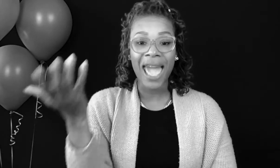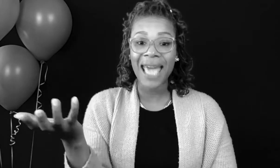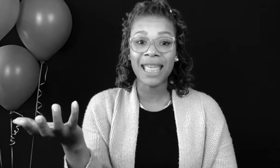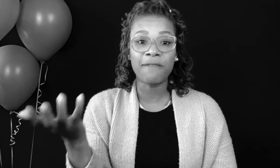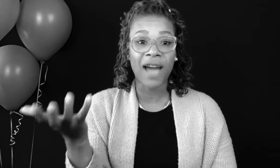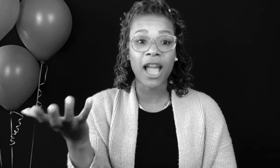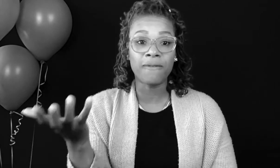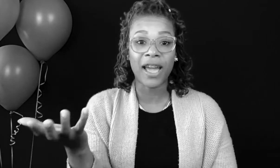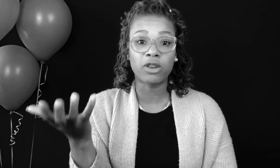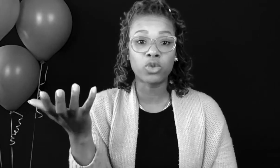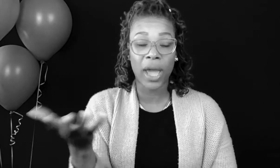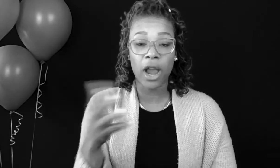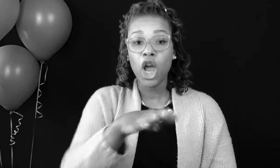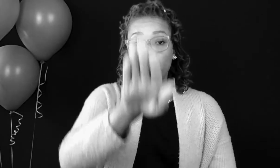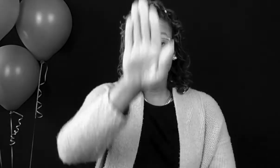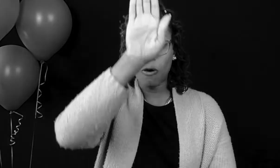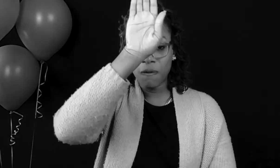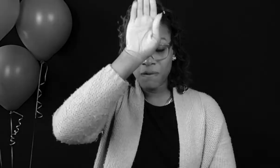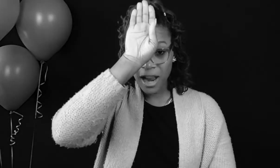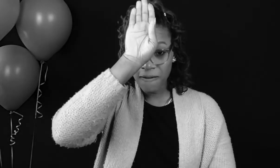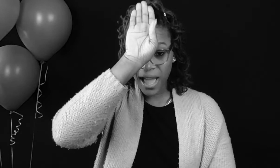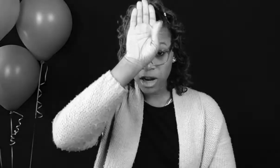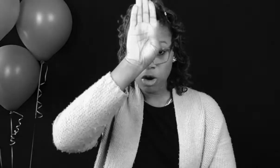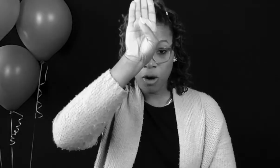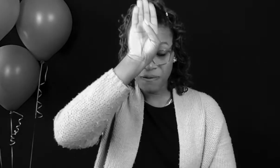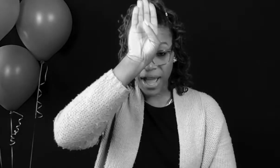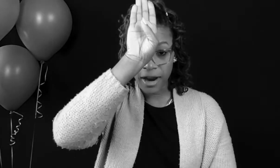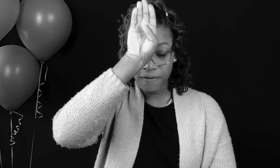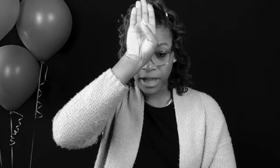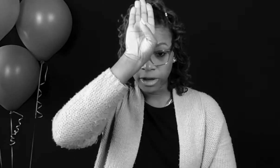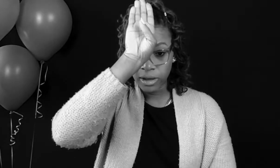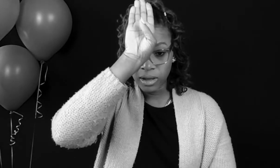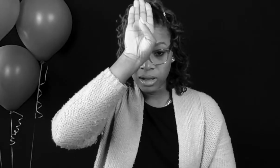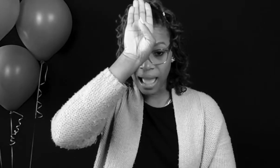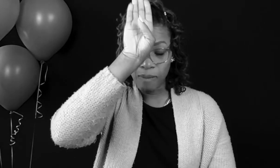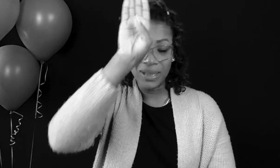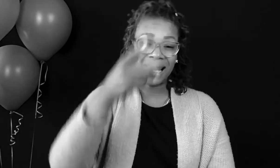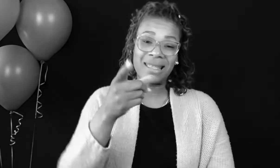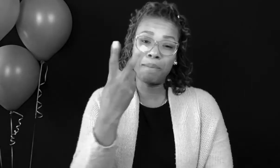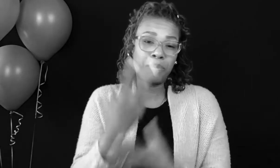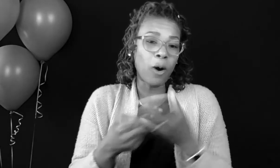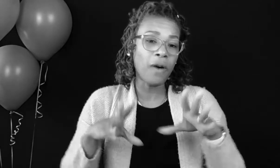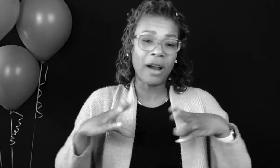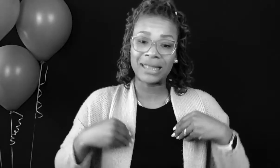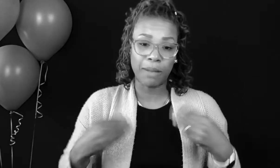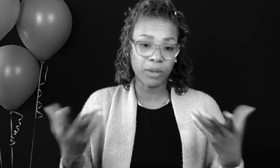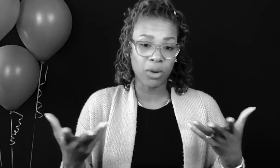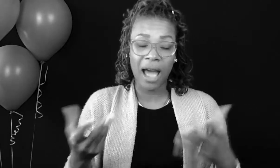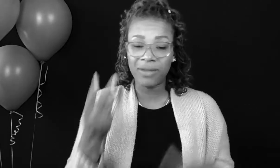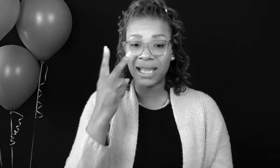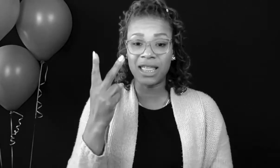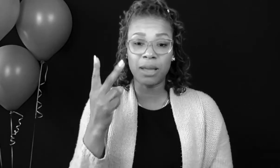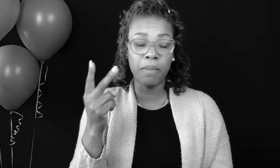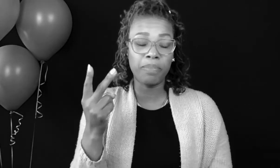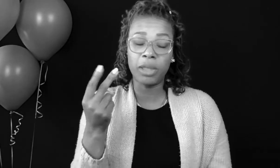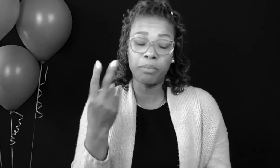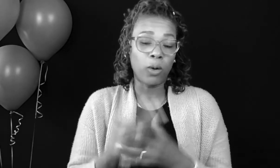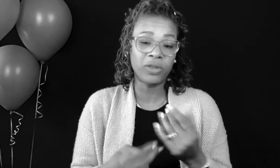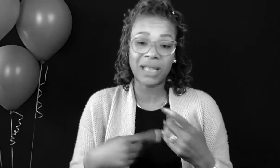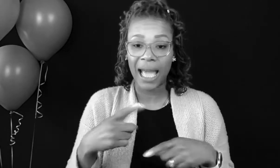that firefighters wear. So firefighter or firefighter. I would say that both are acceptable. I've seen them both signed.